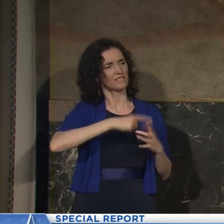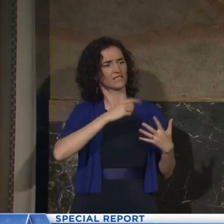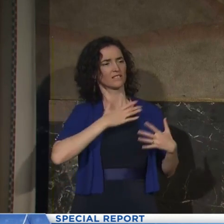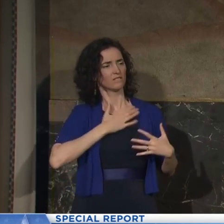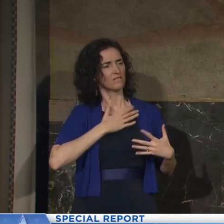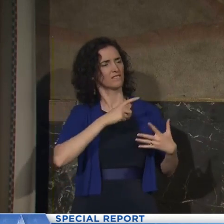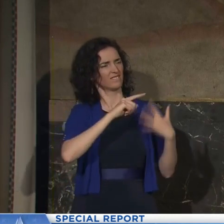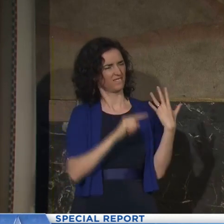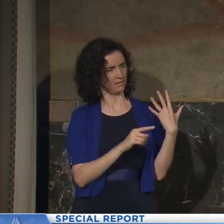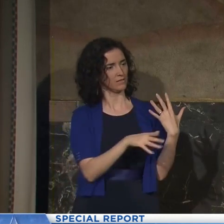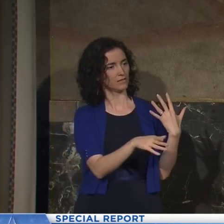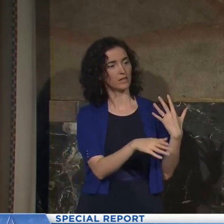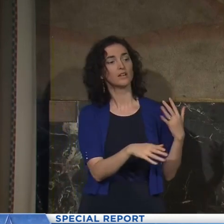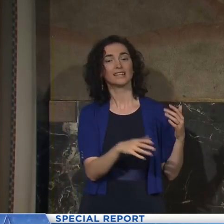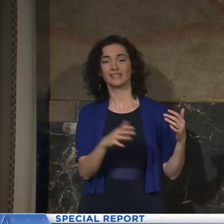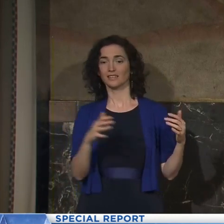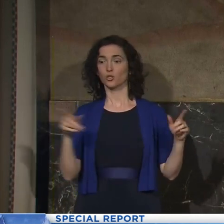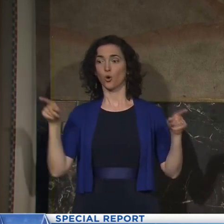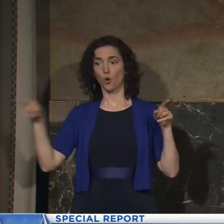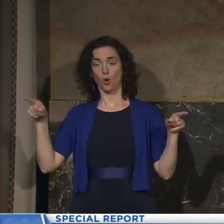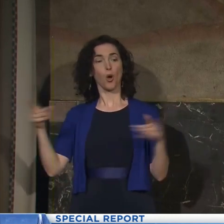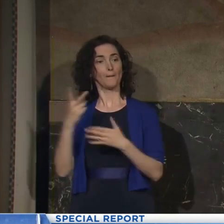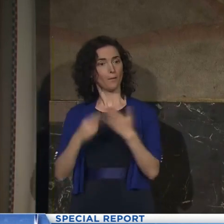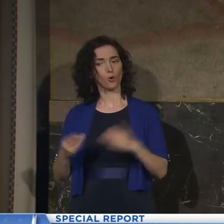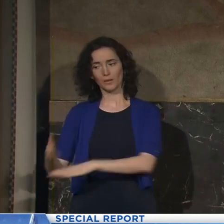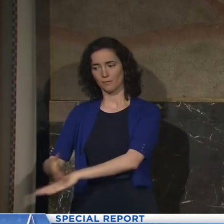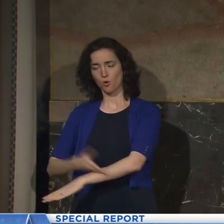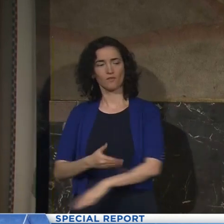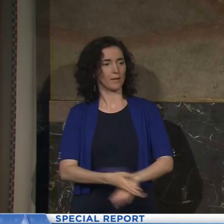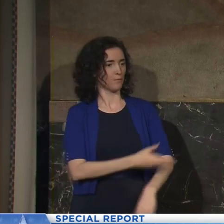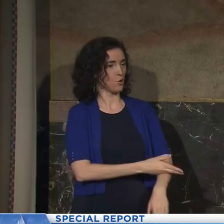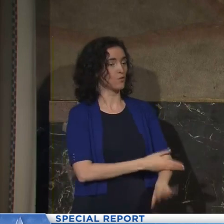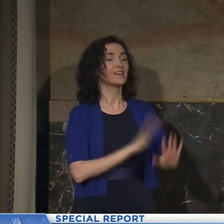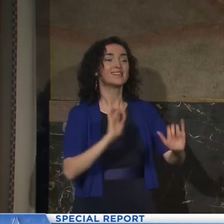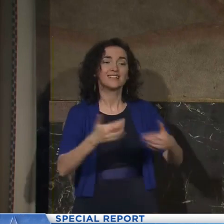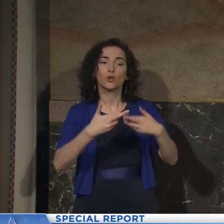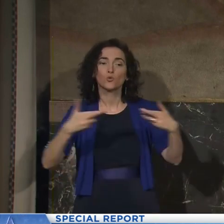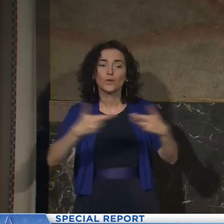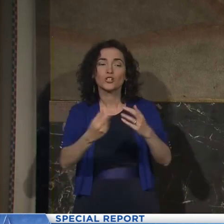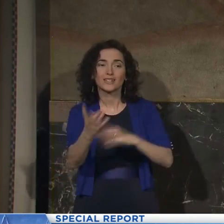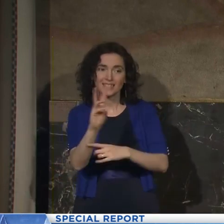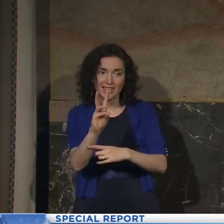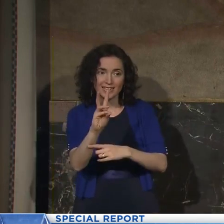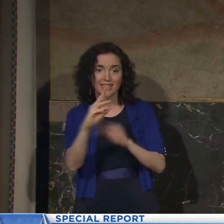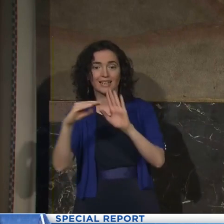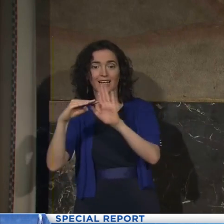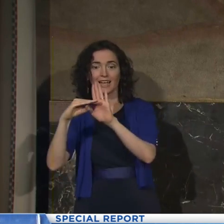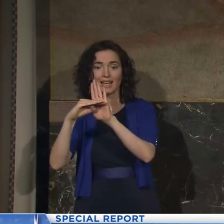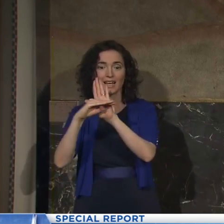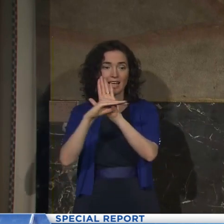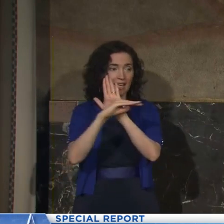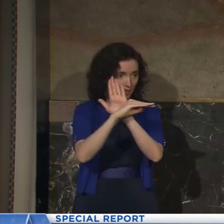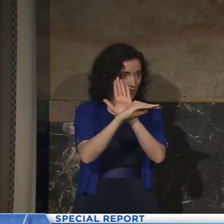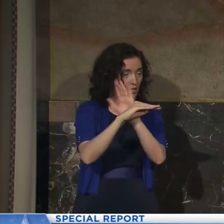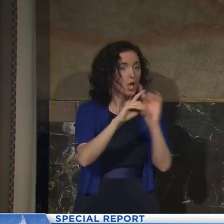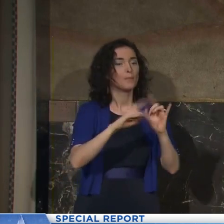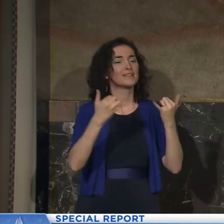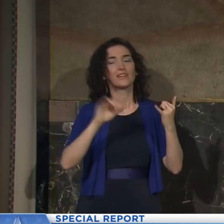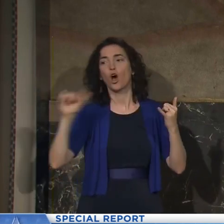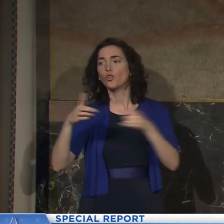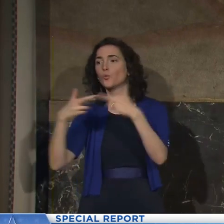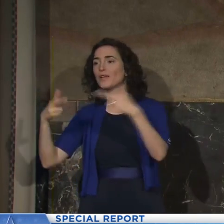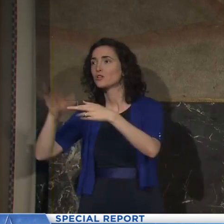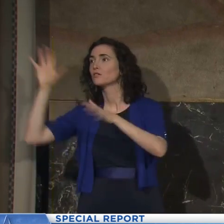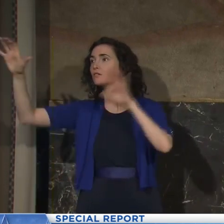2 weeks ago. Even with the plateau in symptoms in Region 6, overall the state continues to show a downtrend in the other